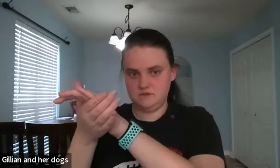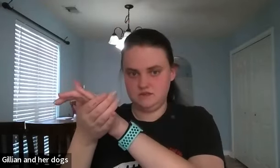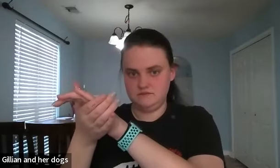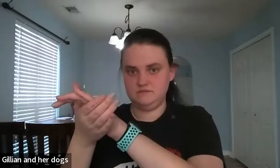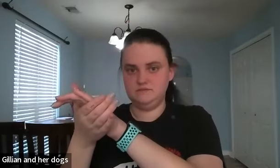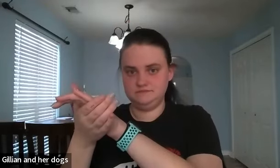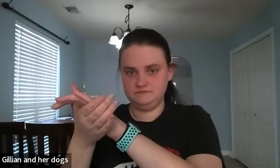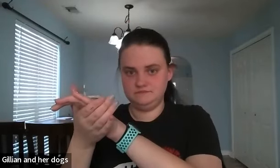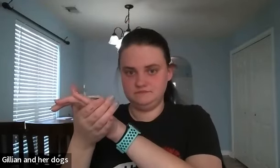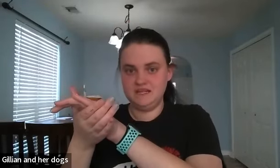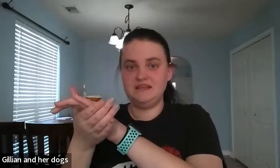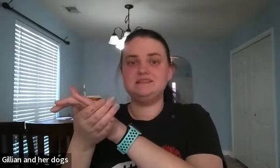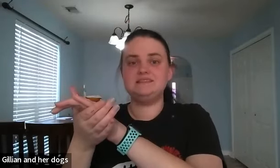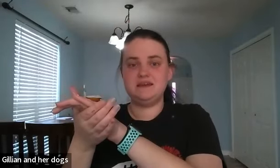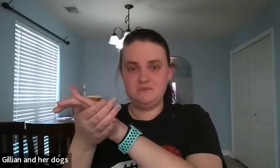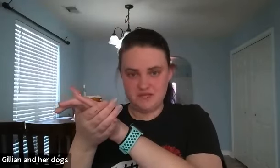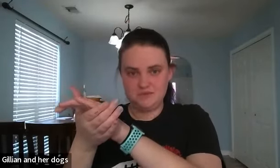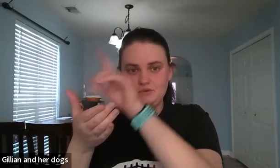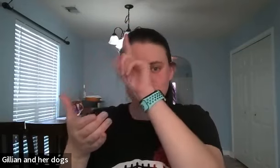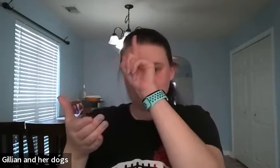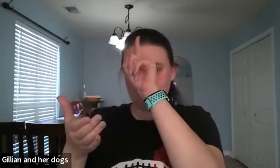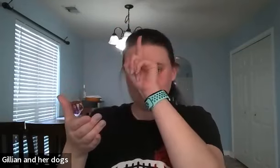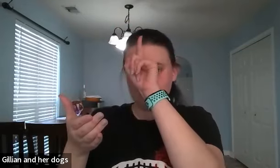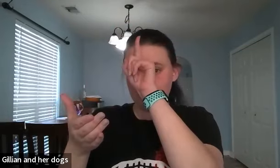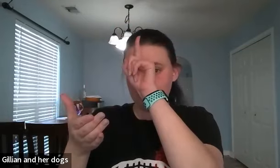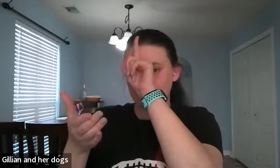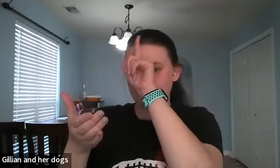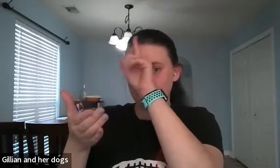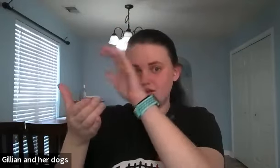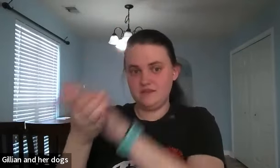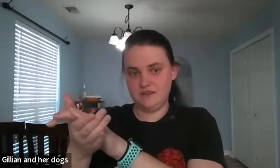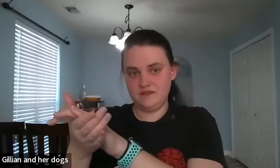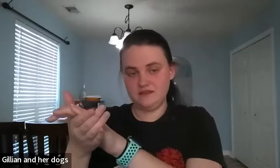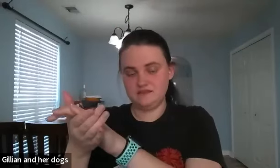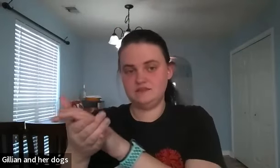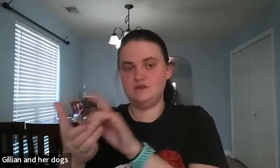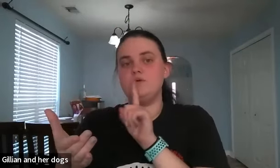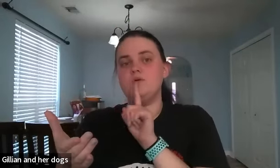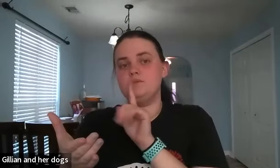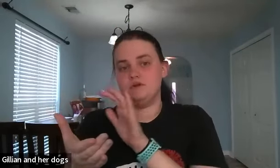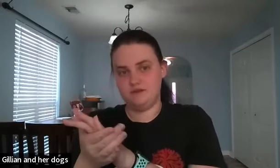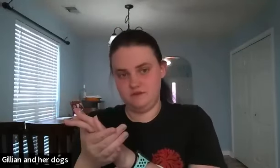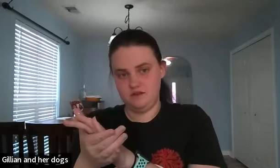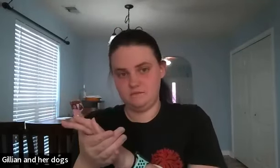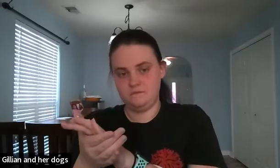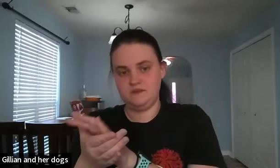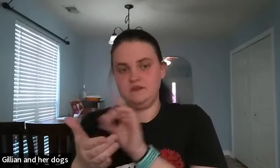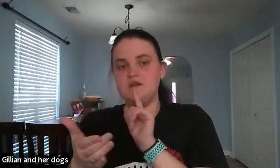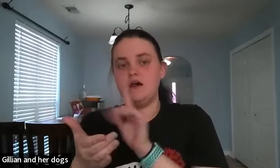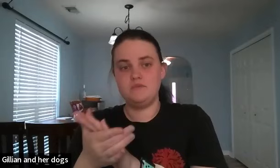husband. Mm-hmm. Some people will do one pointer finger and then this, or one pointer finger there.